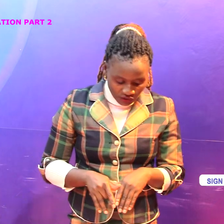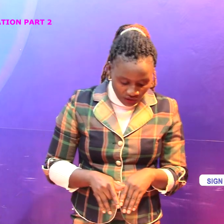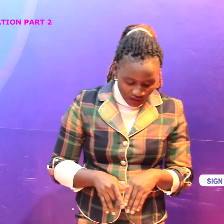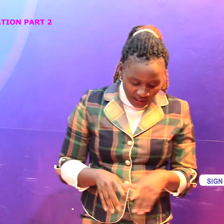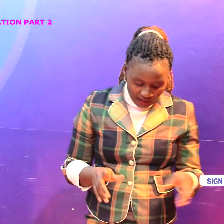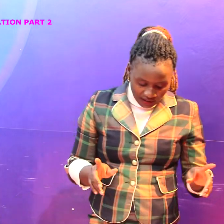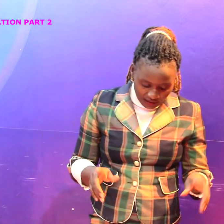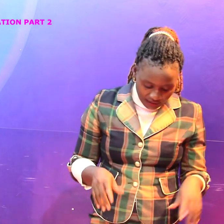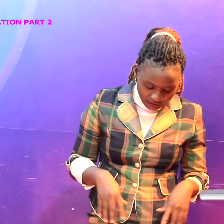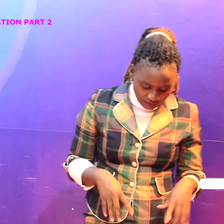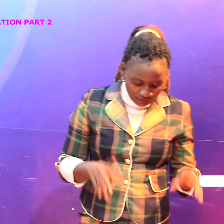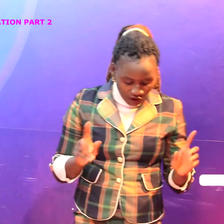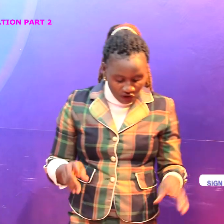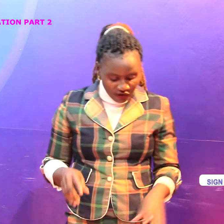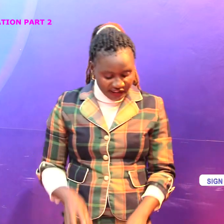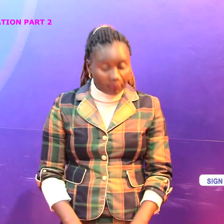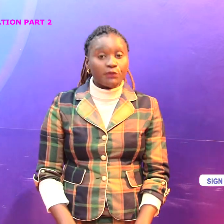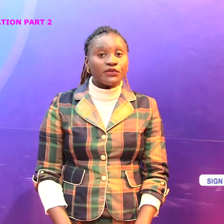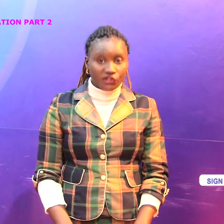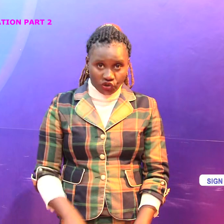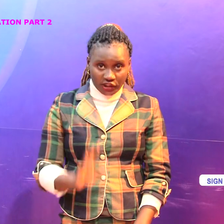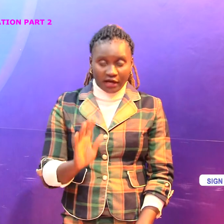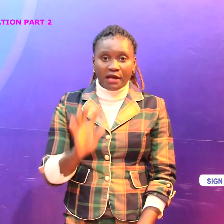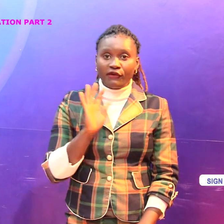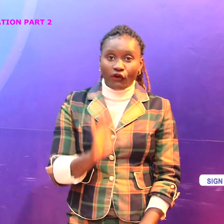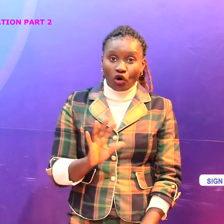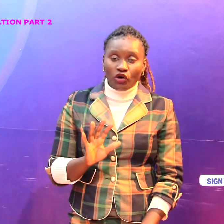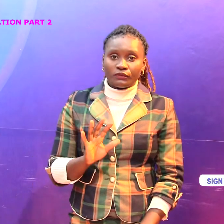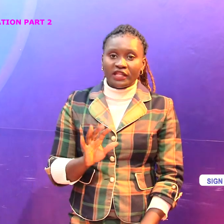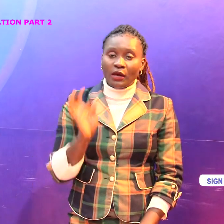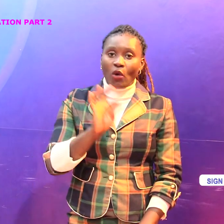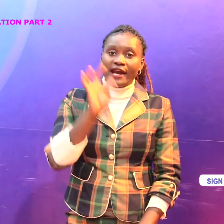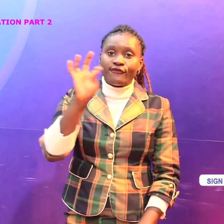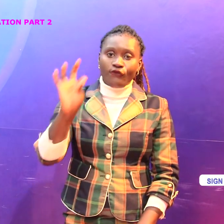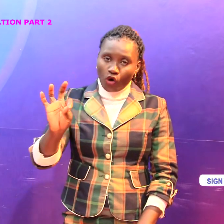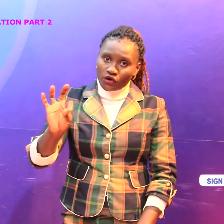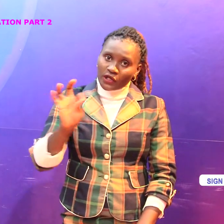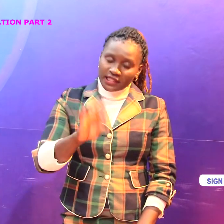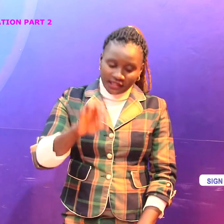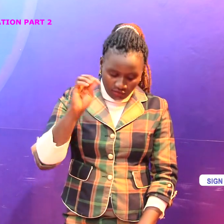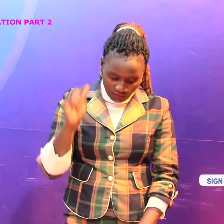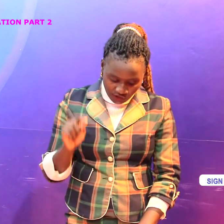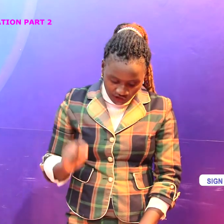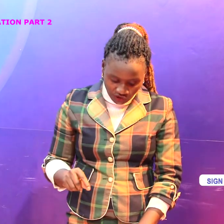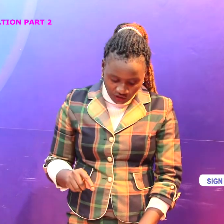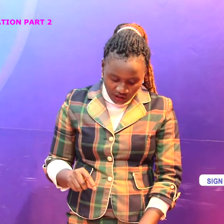So for is a preposition. Remember, for, the word for is a preposition,